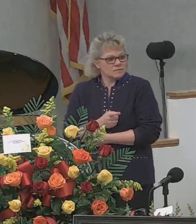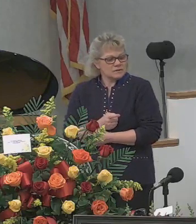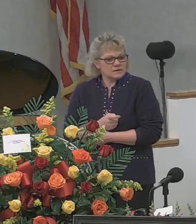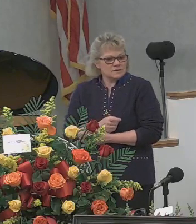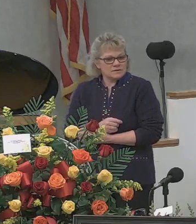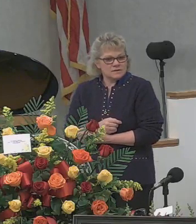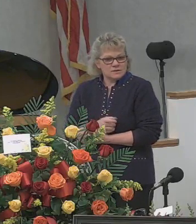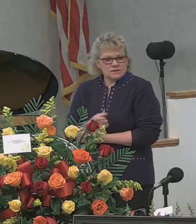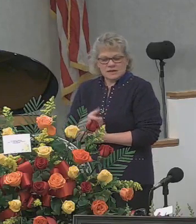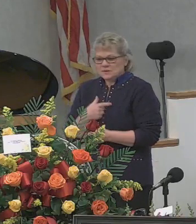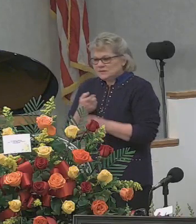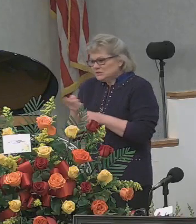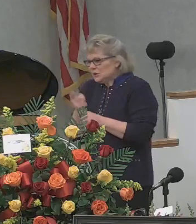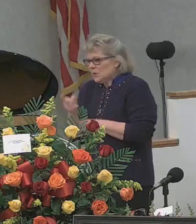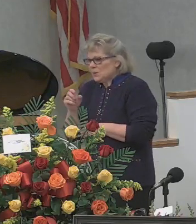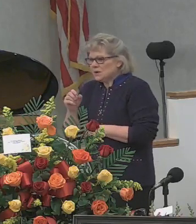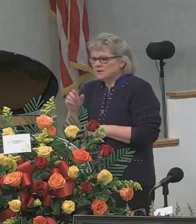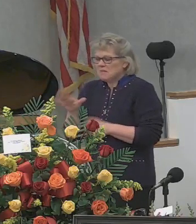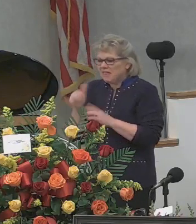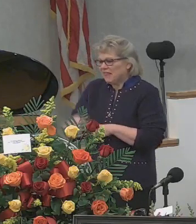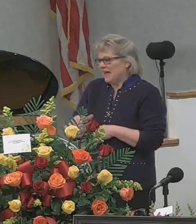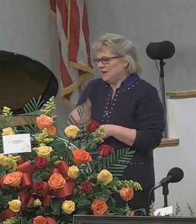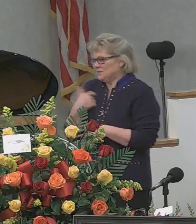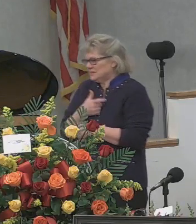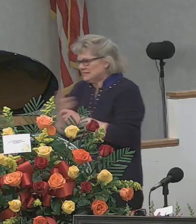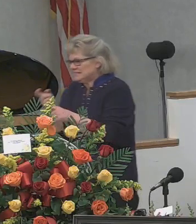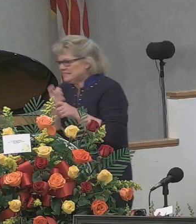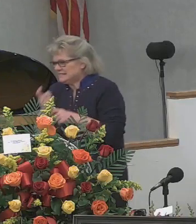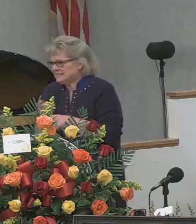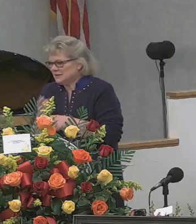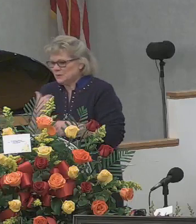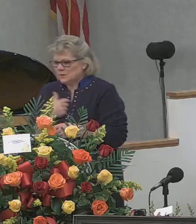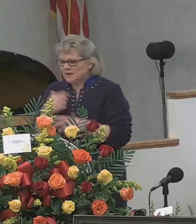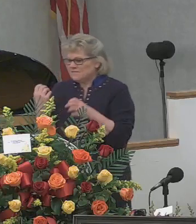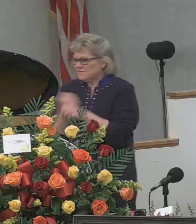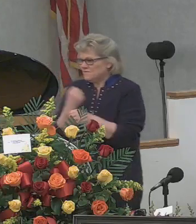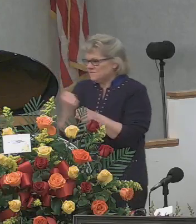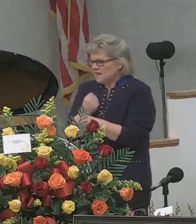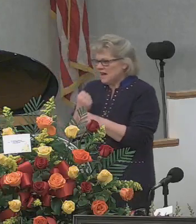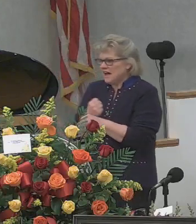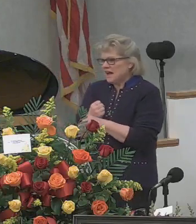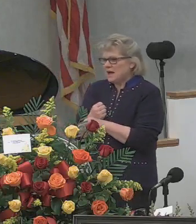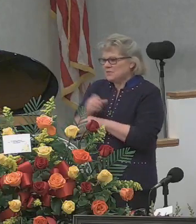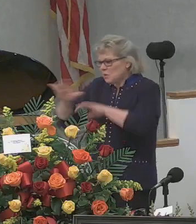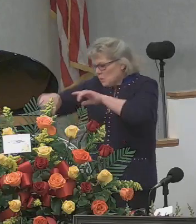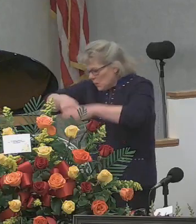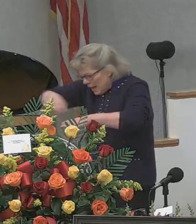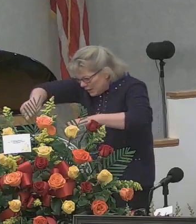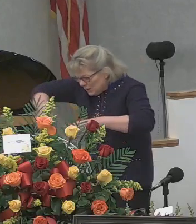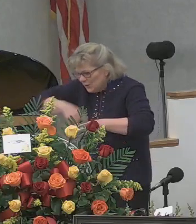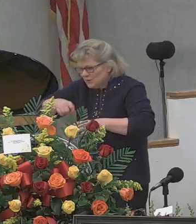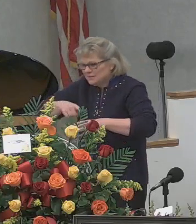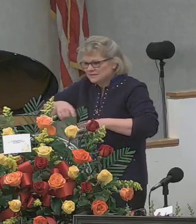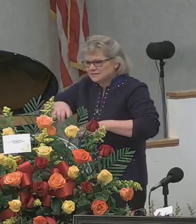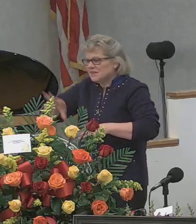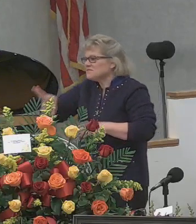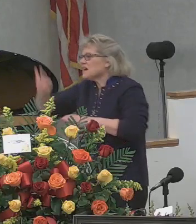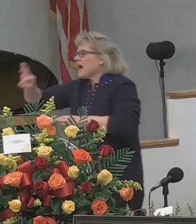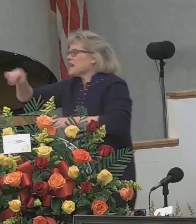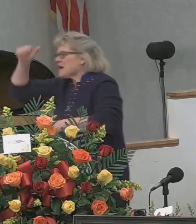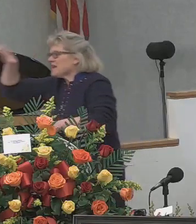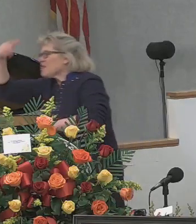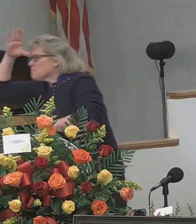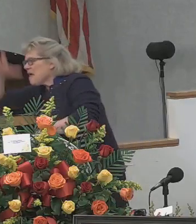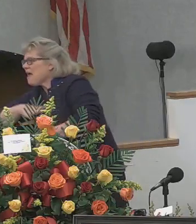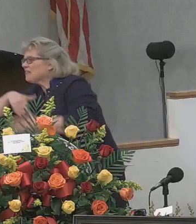And he would joke about that, and we would joke right back, and he would always say, "We're gonna fight over his records," and my mom would find some guy in the next week, and